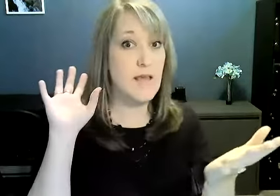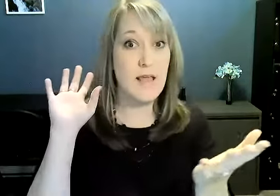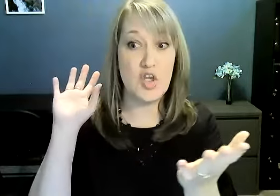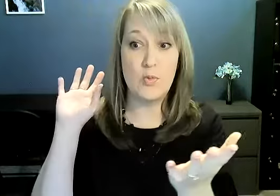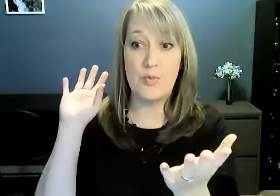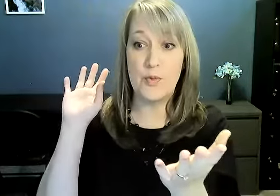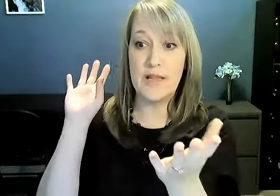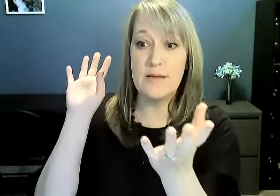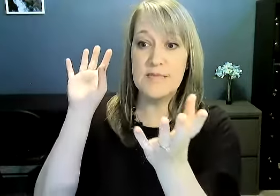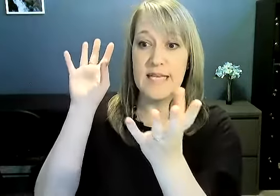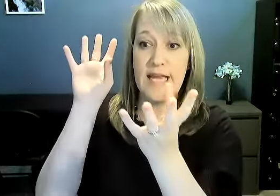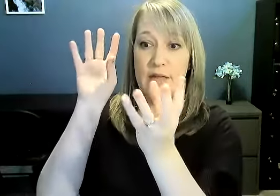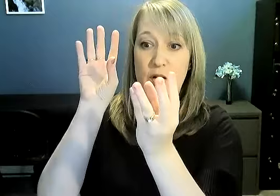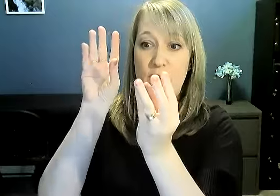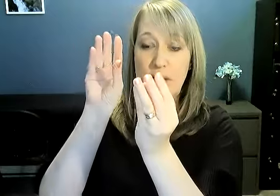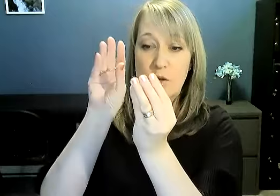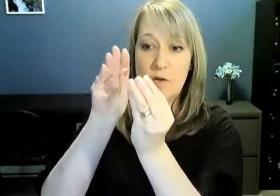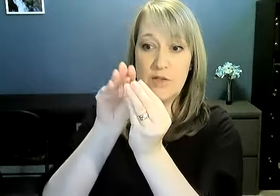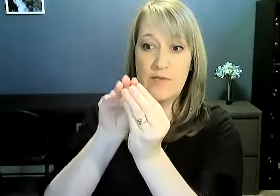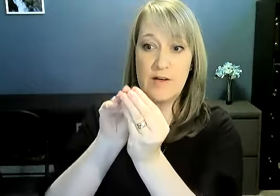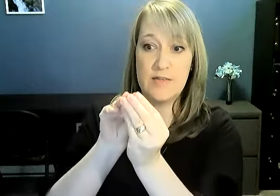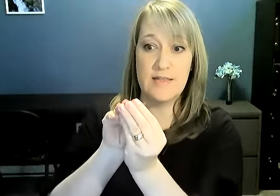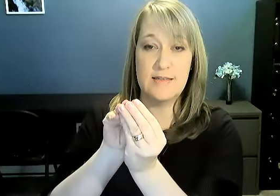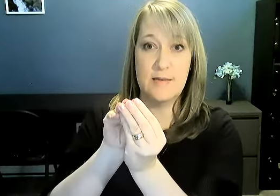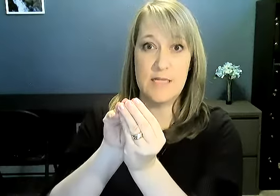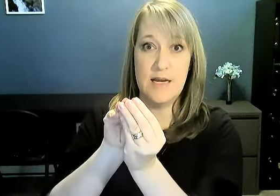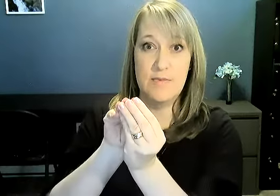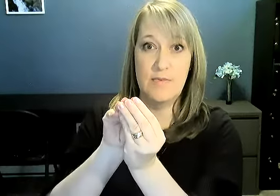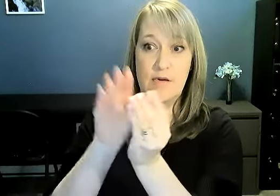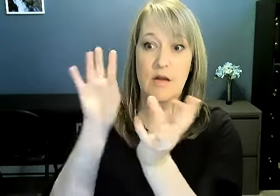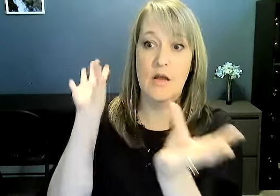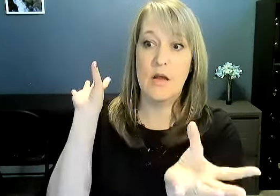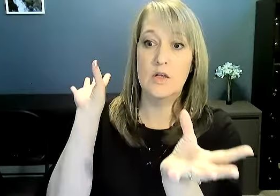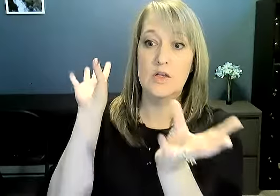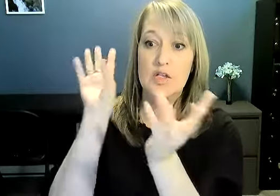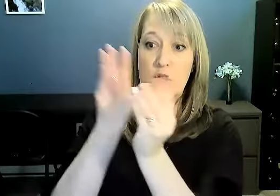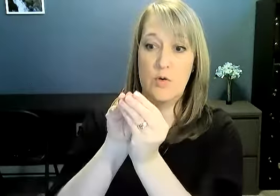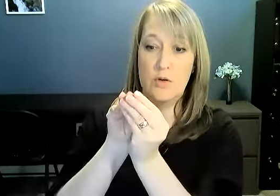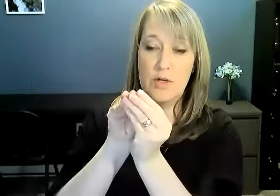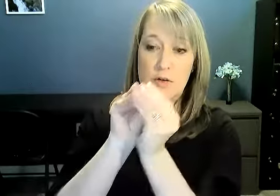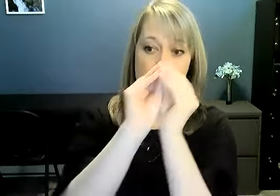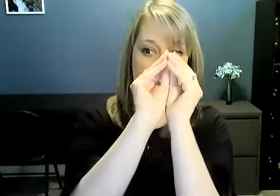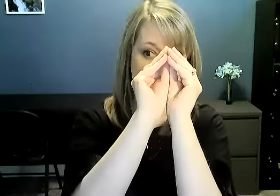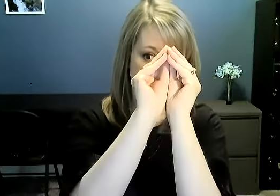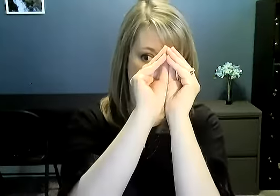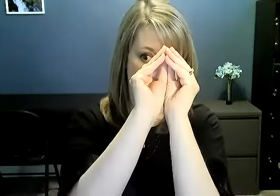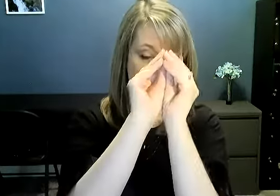Then you bring them together and close your fingers at the same time. Total. Your thumbs kind of come together